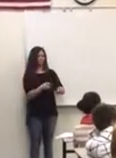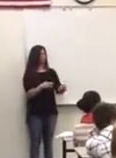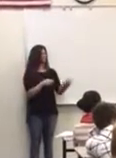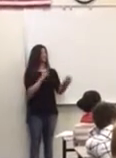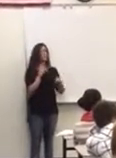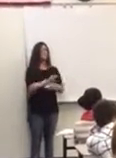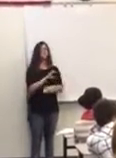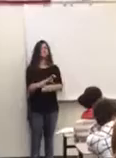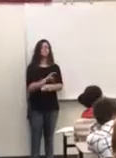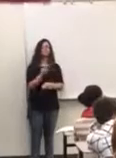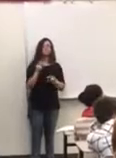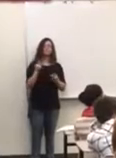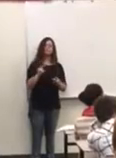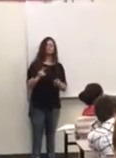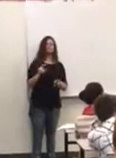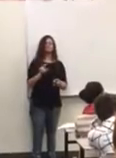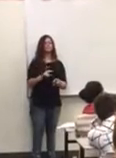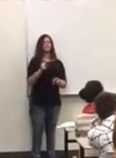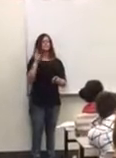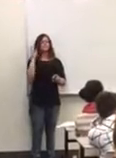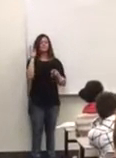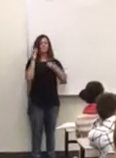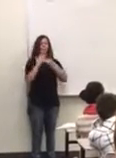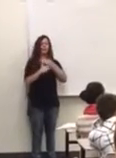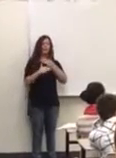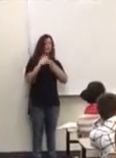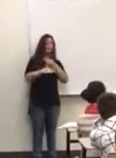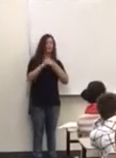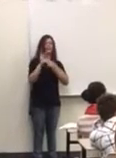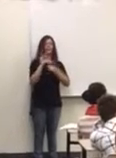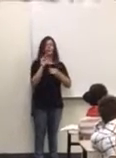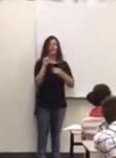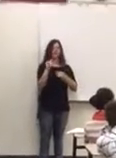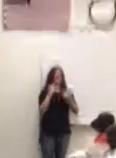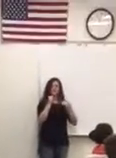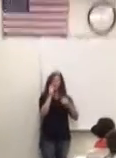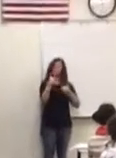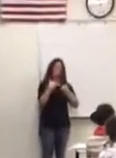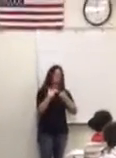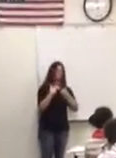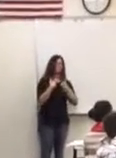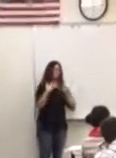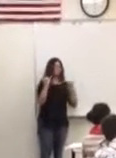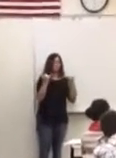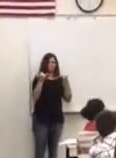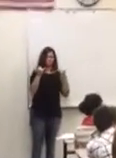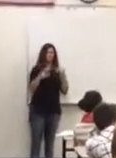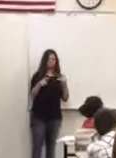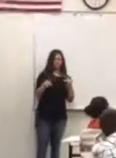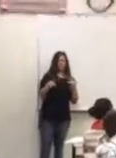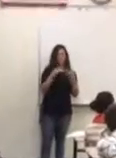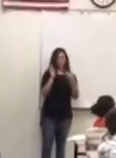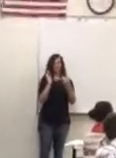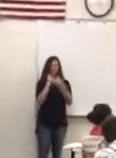I don't have blood drippy fang eyeball font. I'm gonna pick the one that is closest to that, and it settled on the font